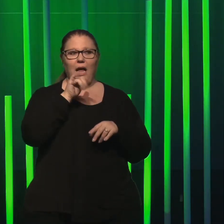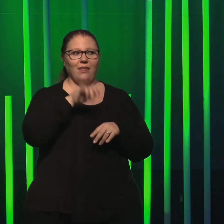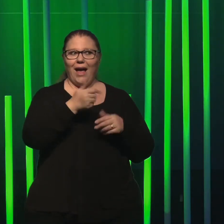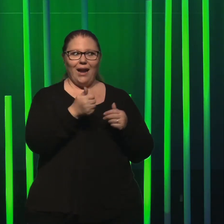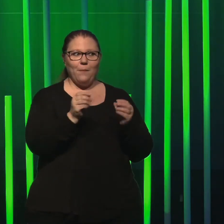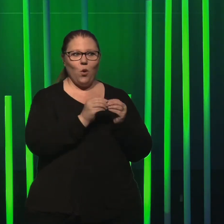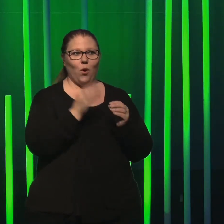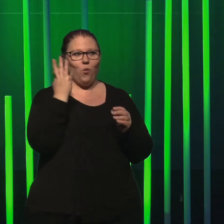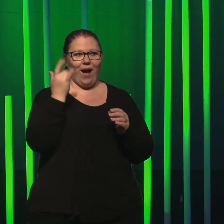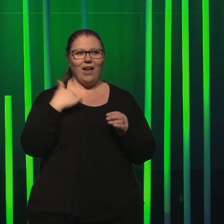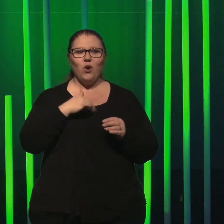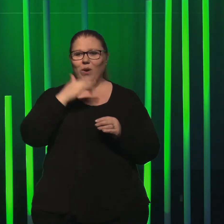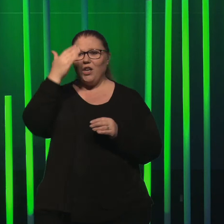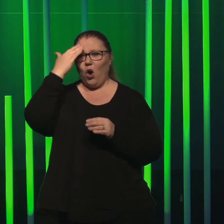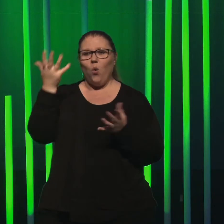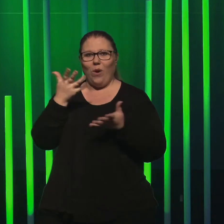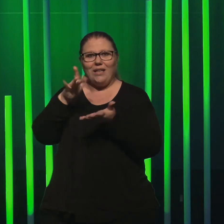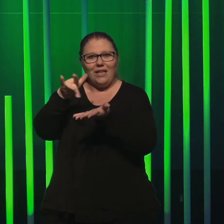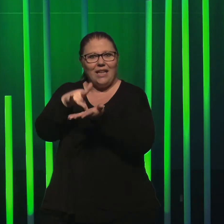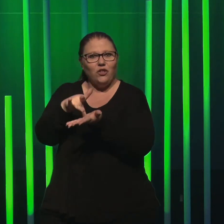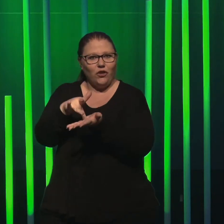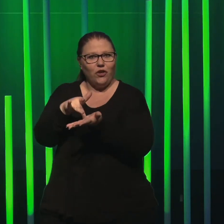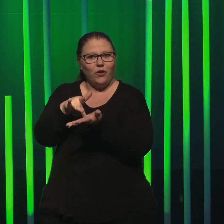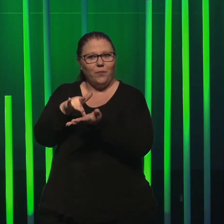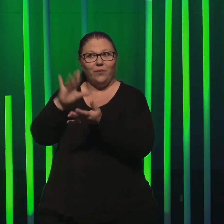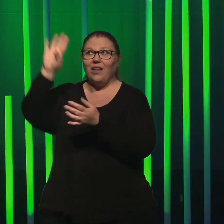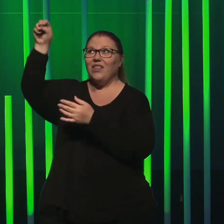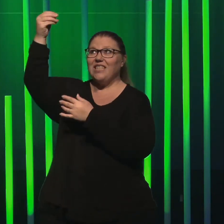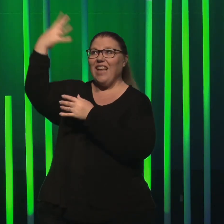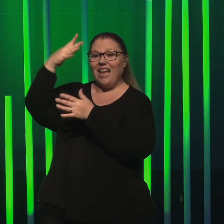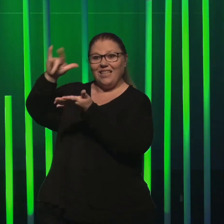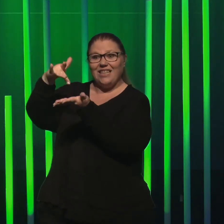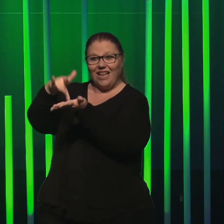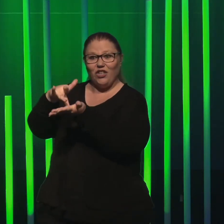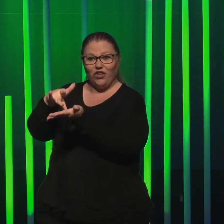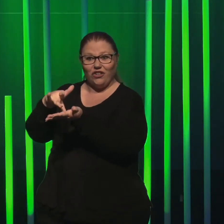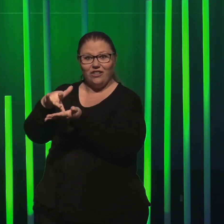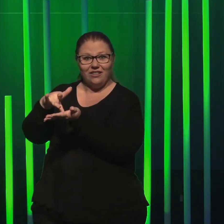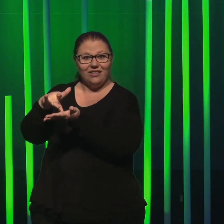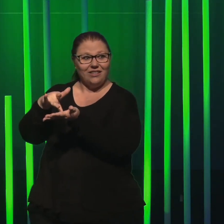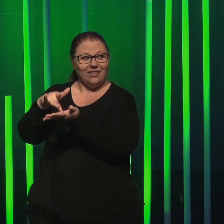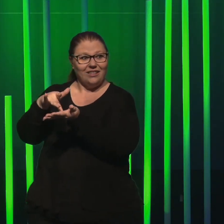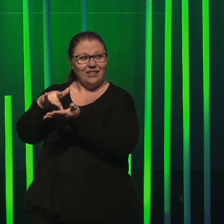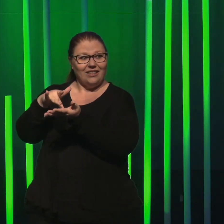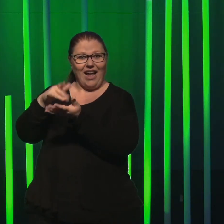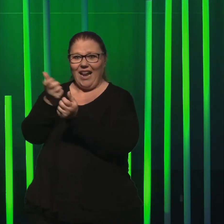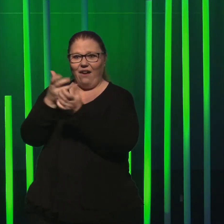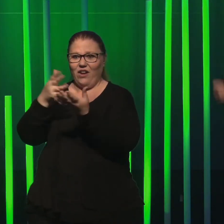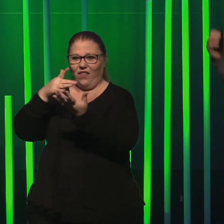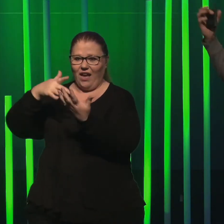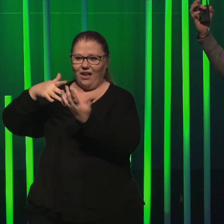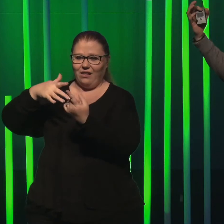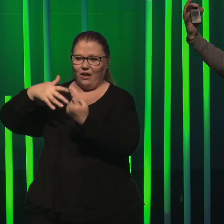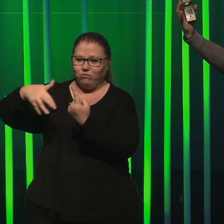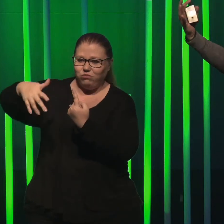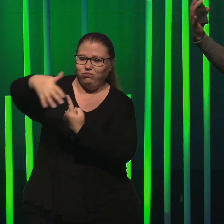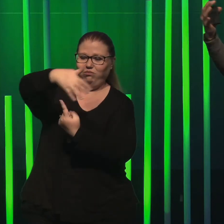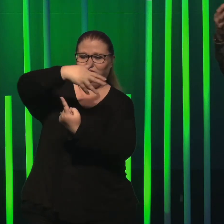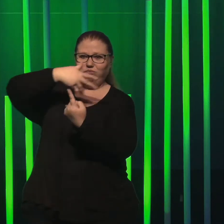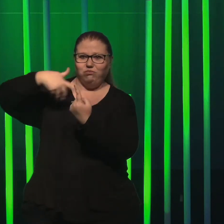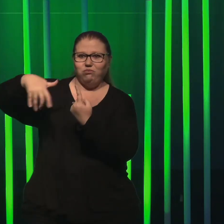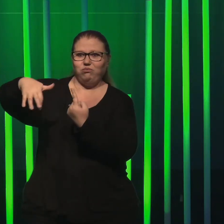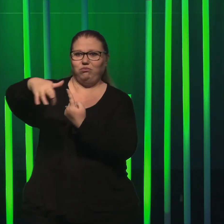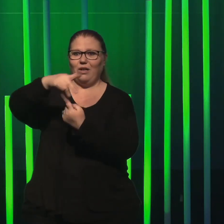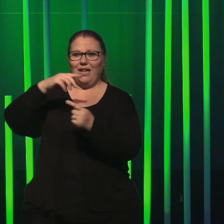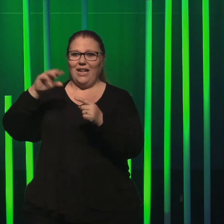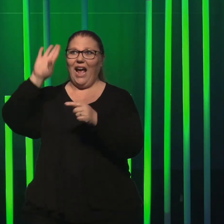anymore because we know what is at the center, the sun. The sun is at the center, and the sun does what? Pulls